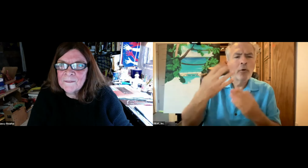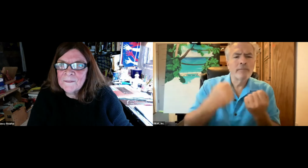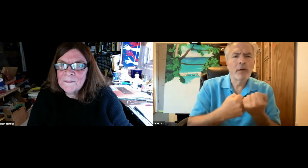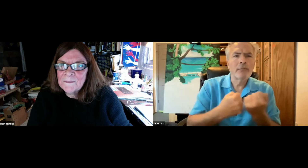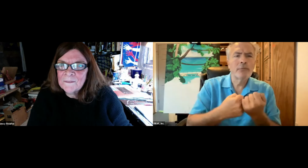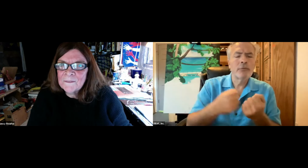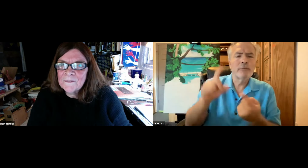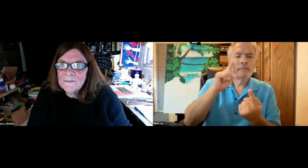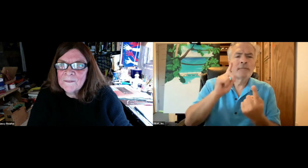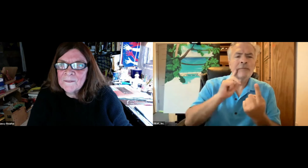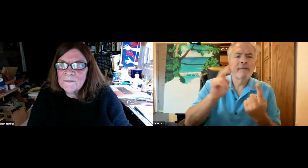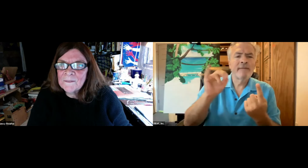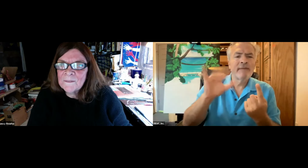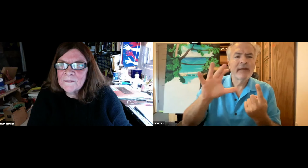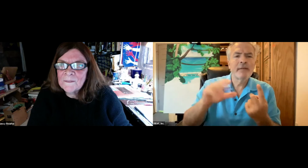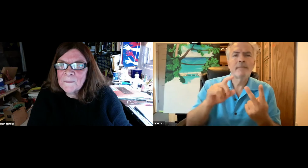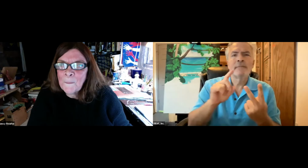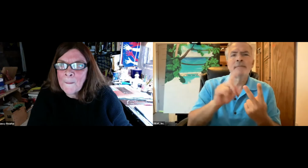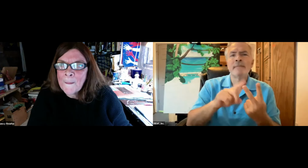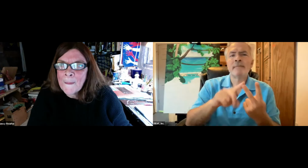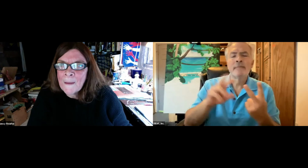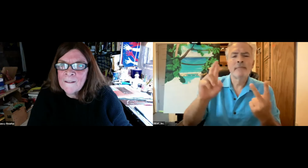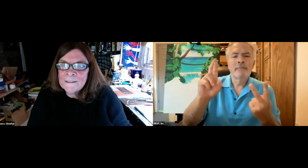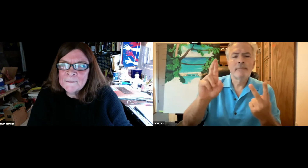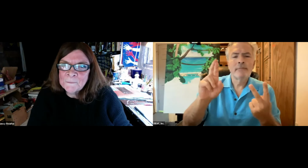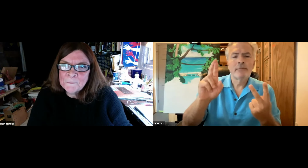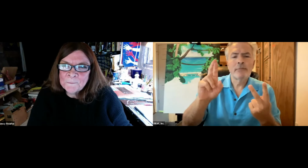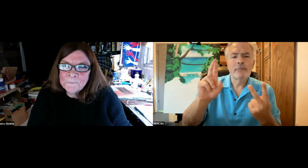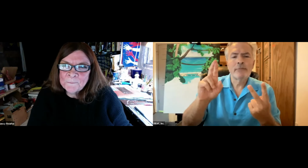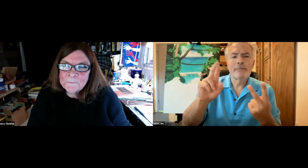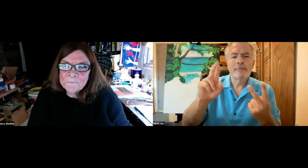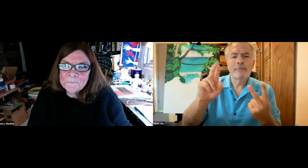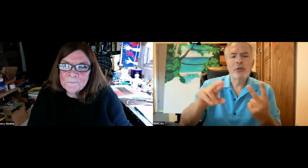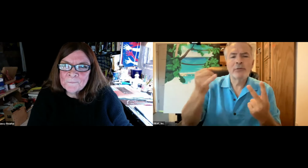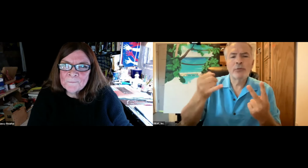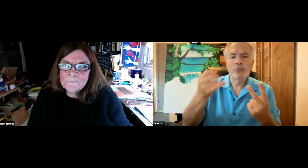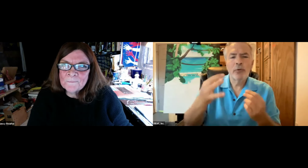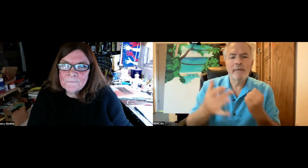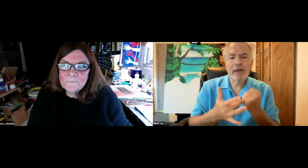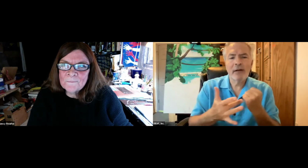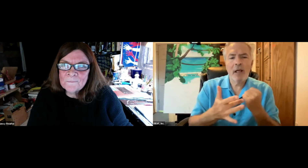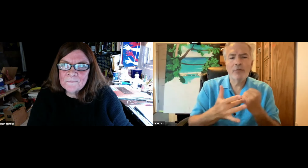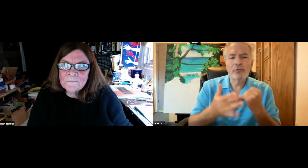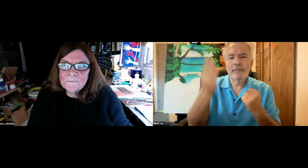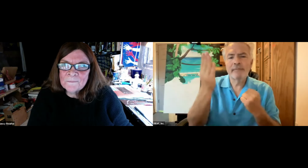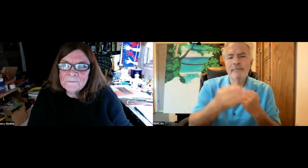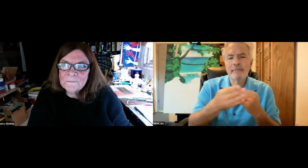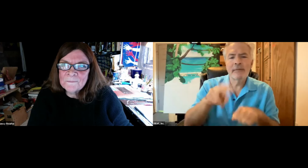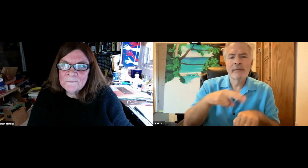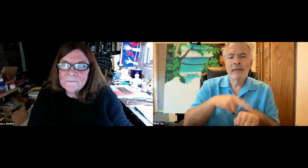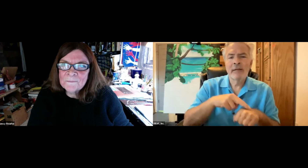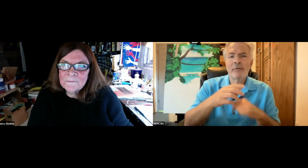The top four sponsors were Deaf Inc., Rochester